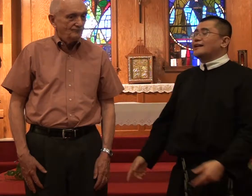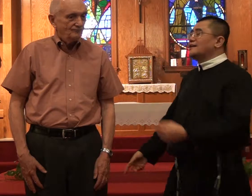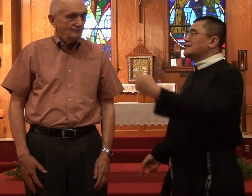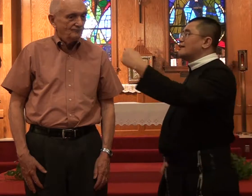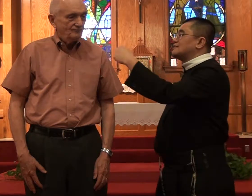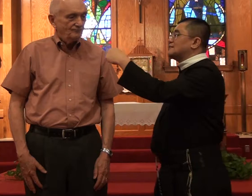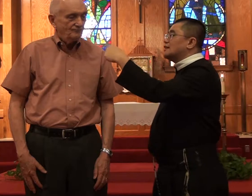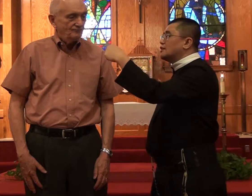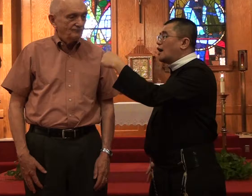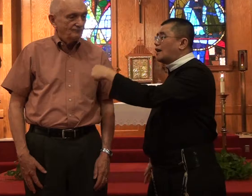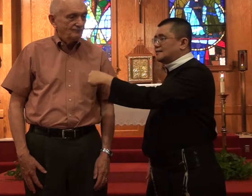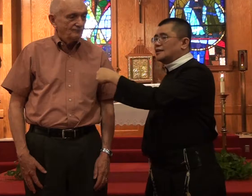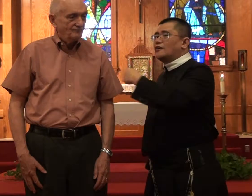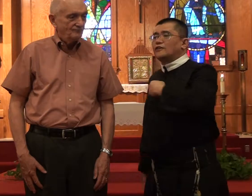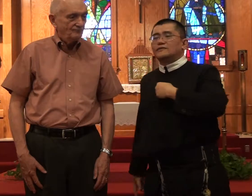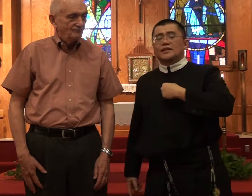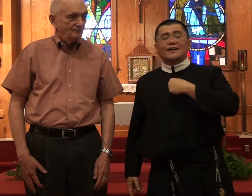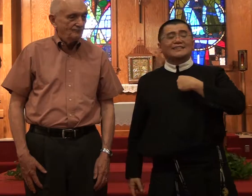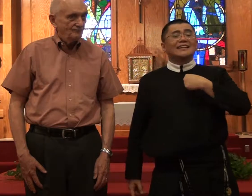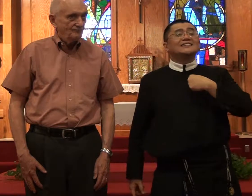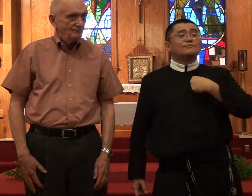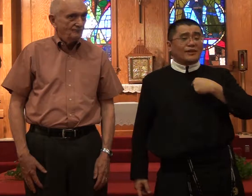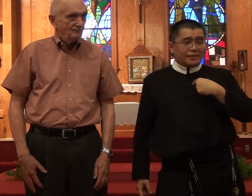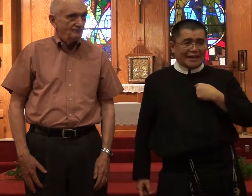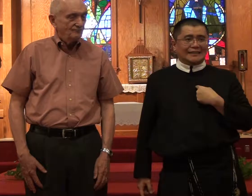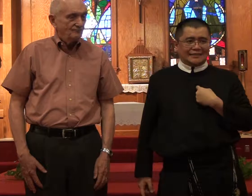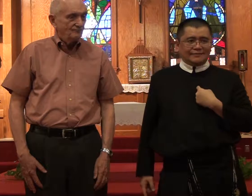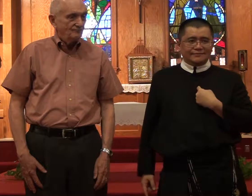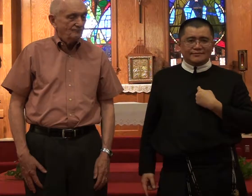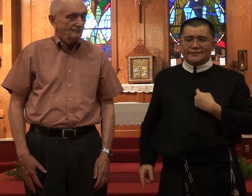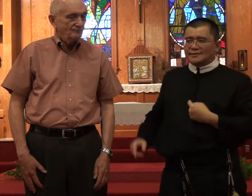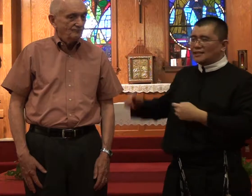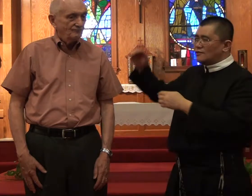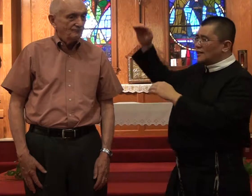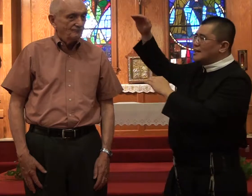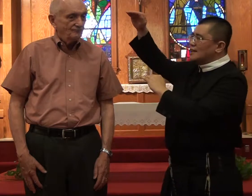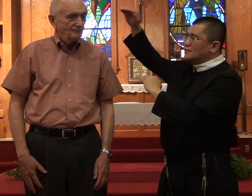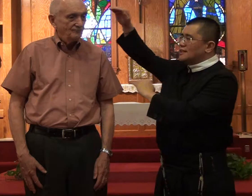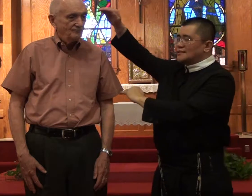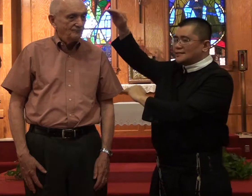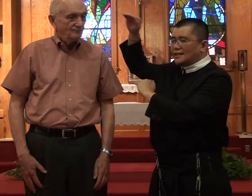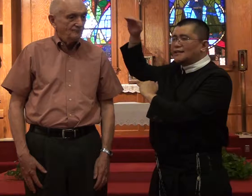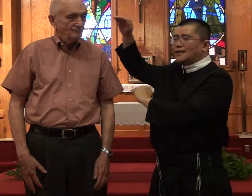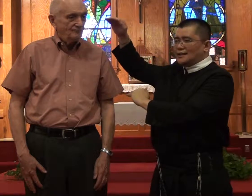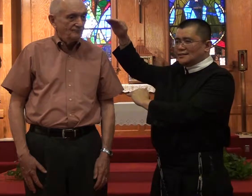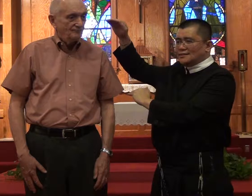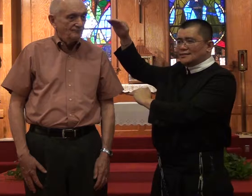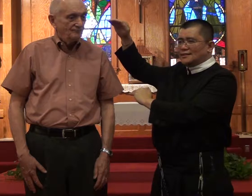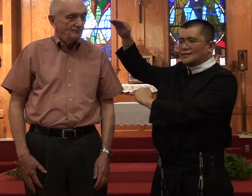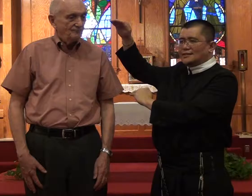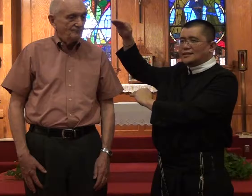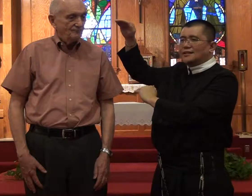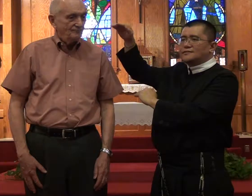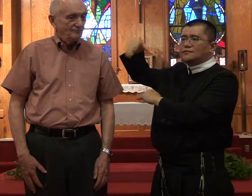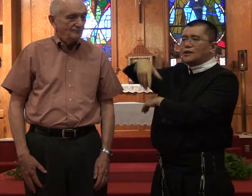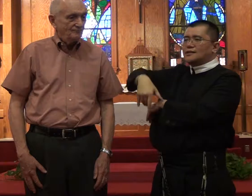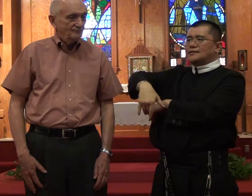he creates us for himself as his paradise. That's why he rested in us. He loved to walk